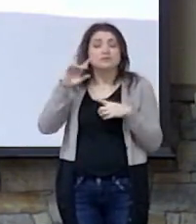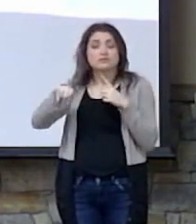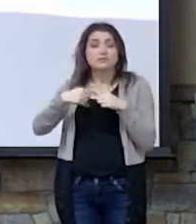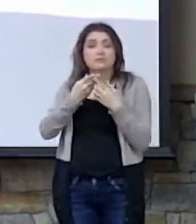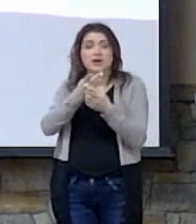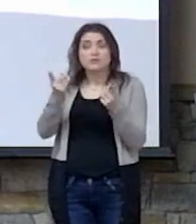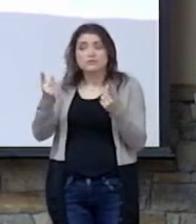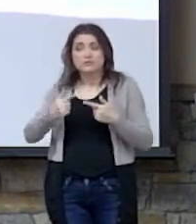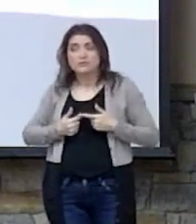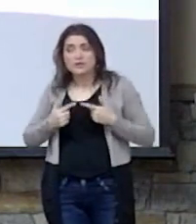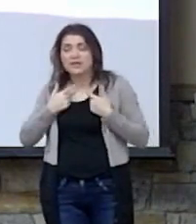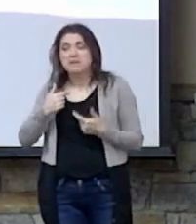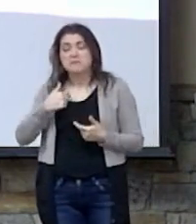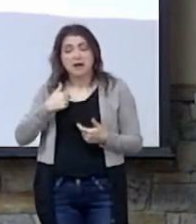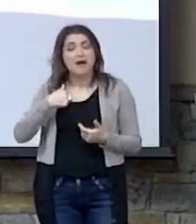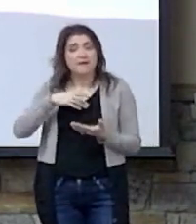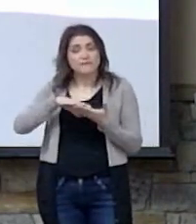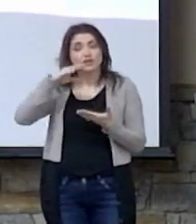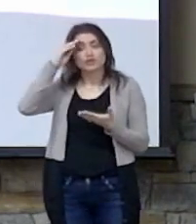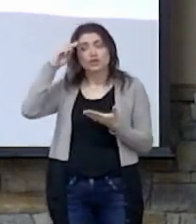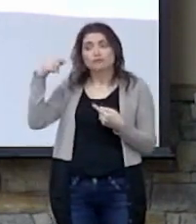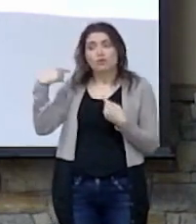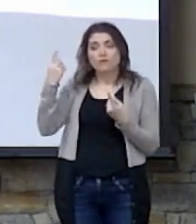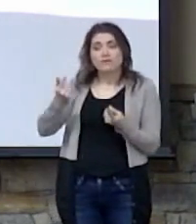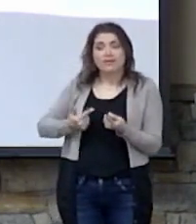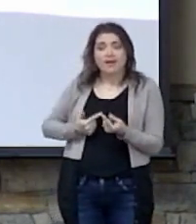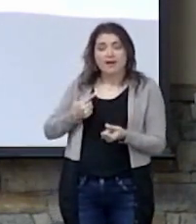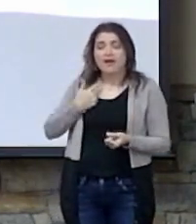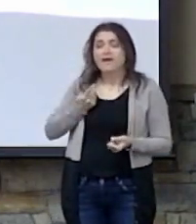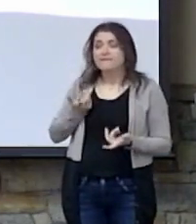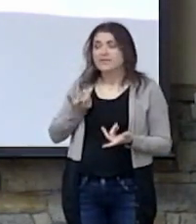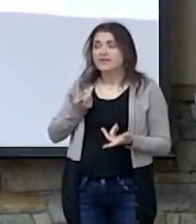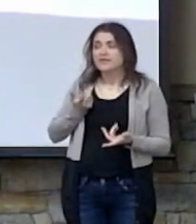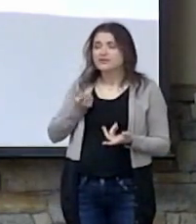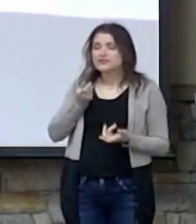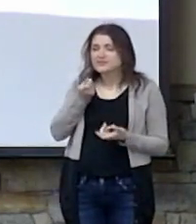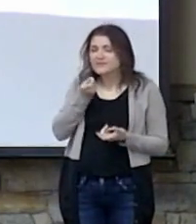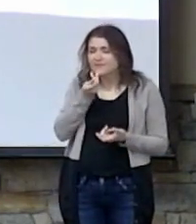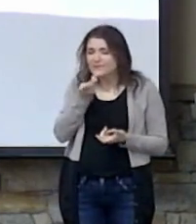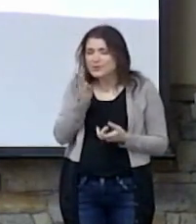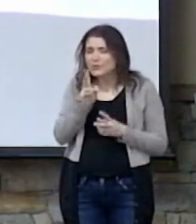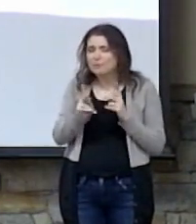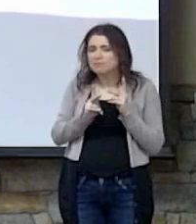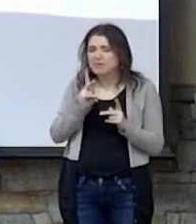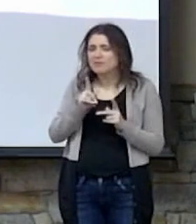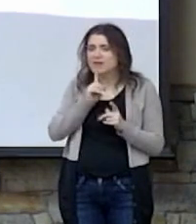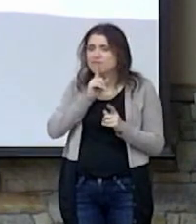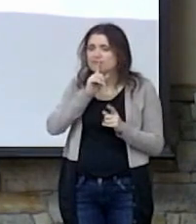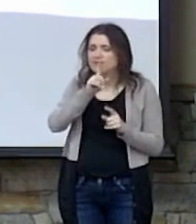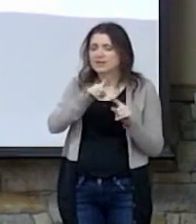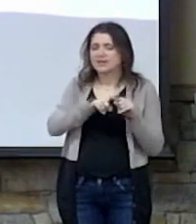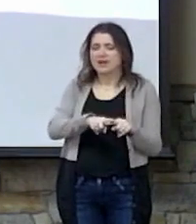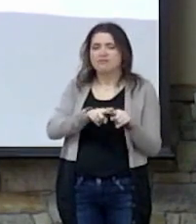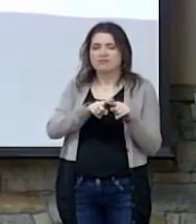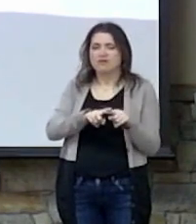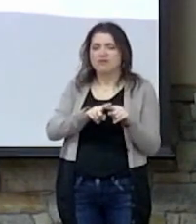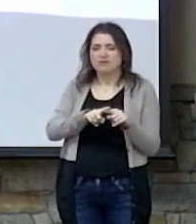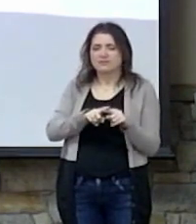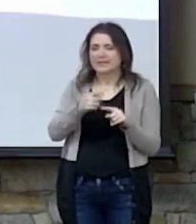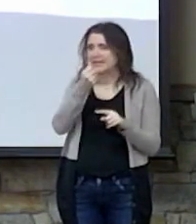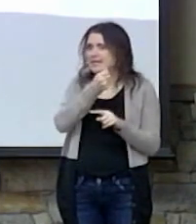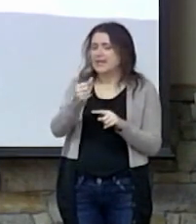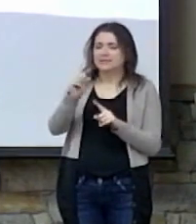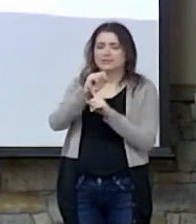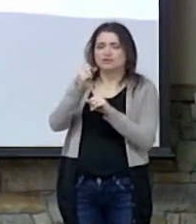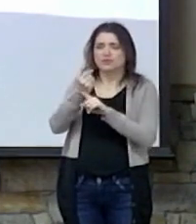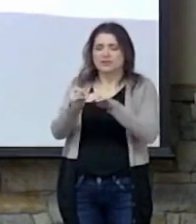is, but I've kind of learned over life that there's just a handful of people that I can count on in any